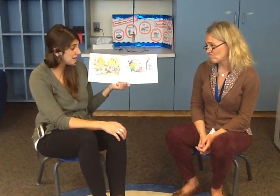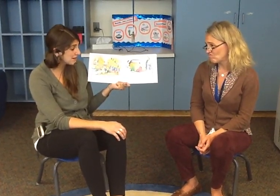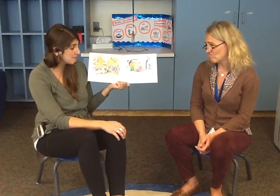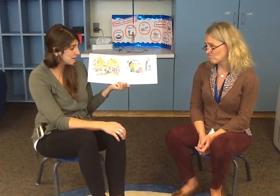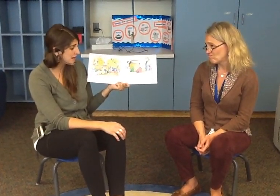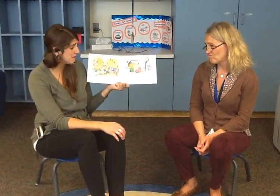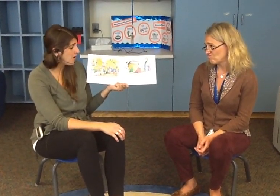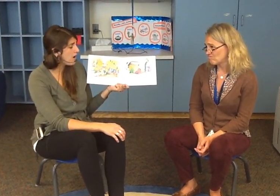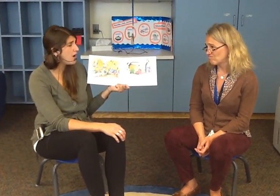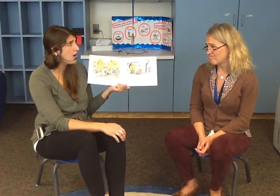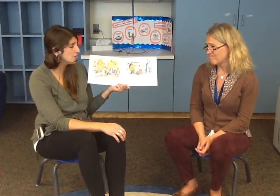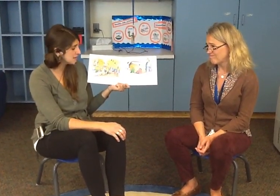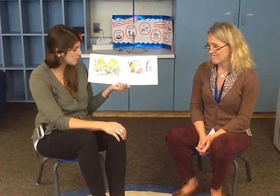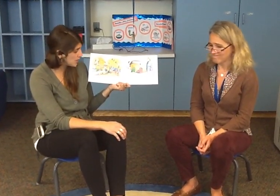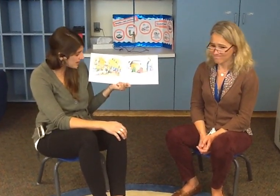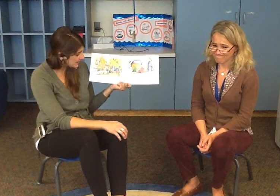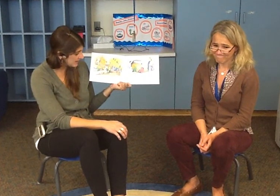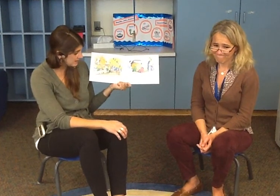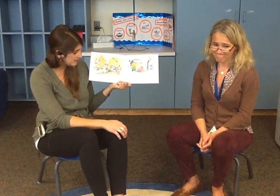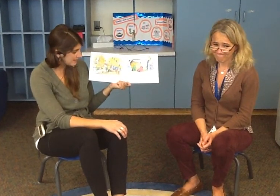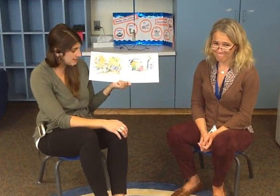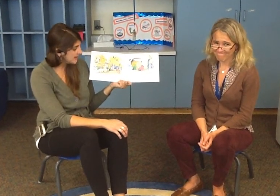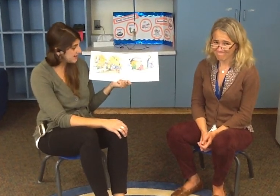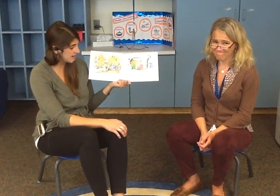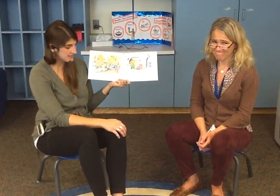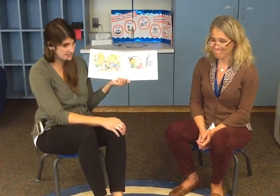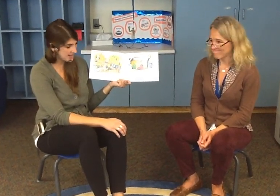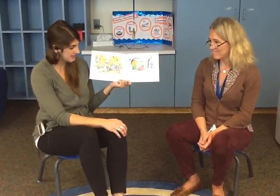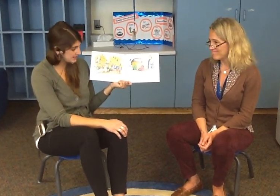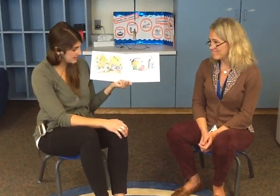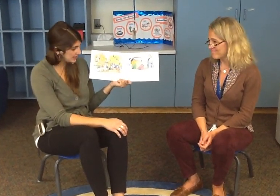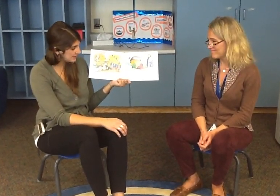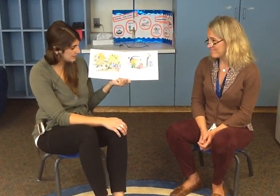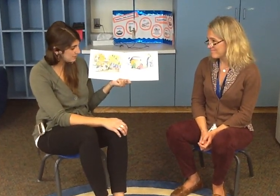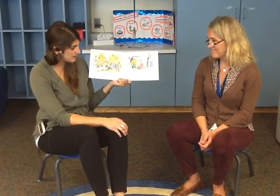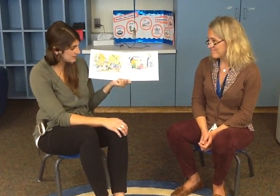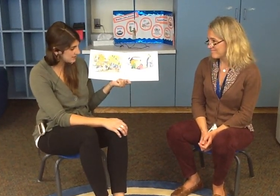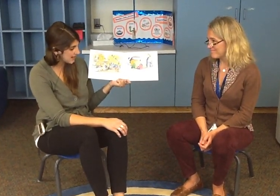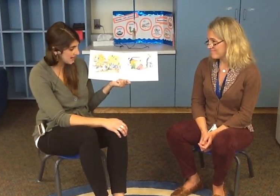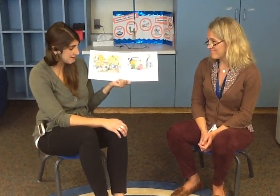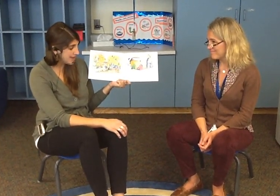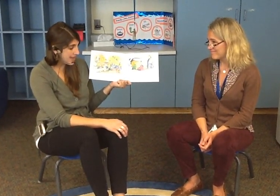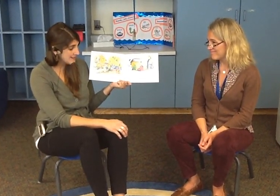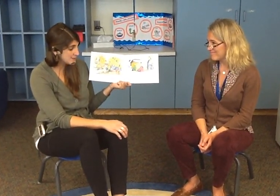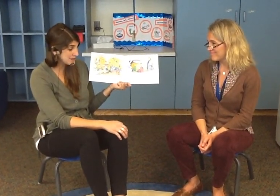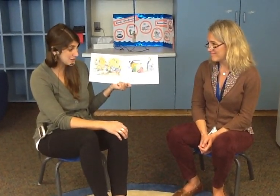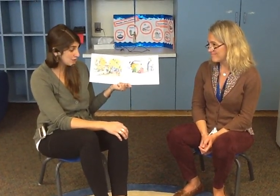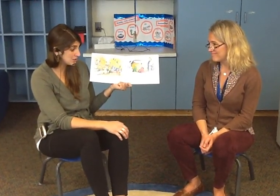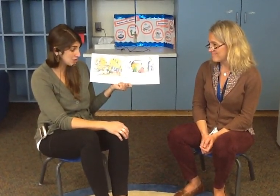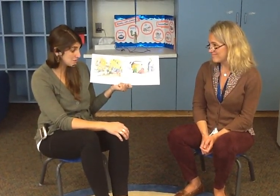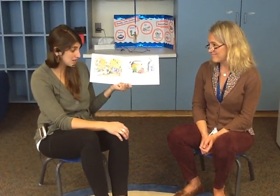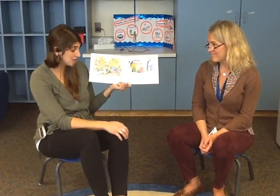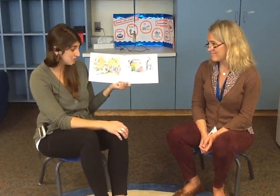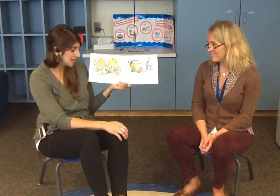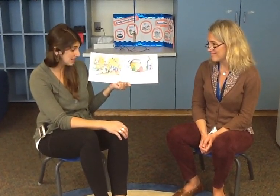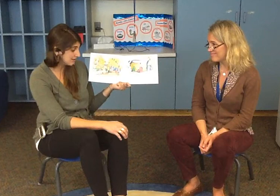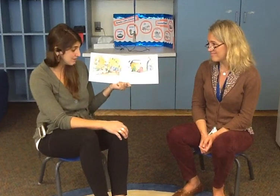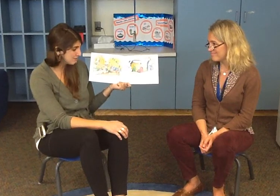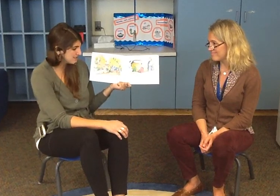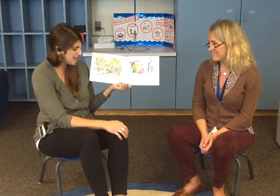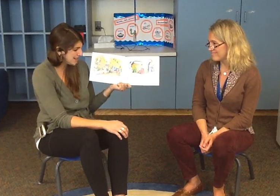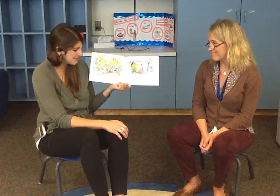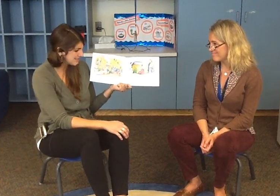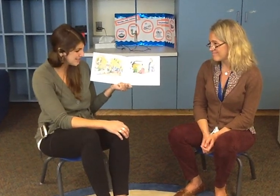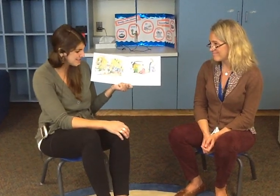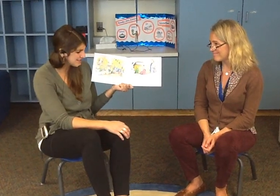there's a very bear I've always wanted. Not today, dear, her mother sighed. I spent too much money already.